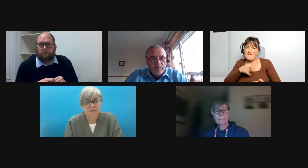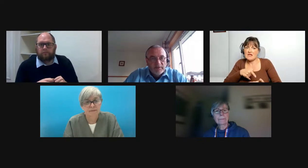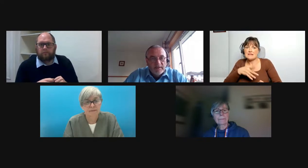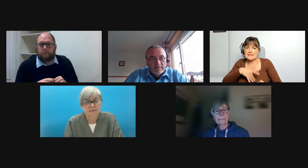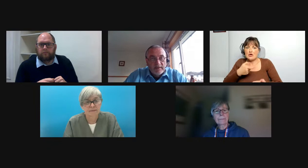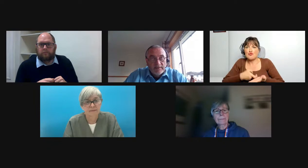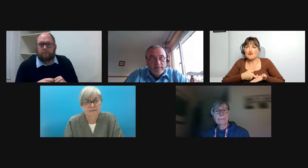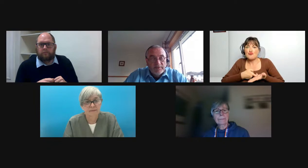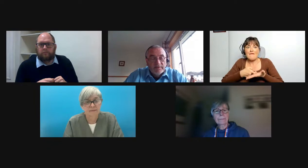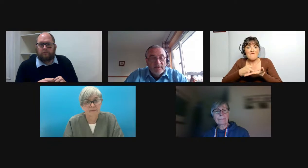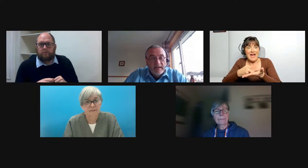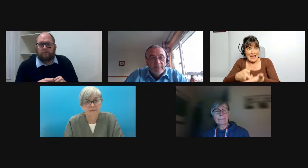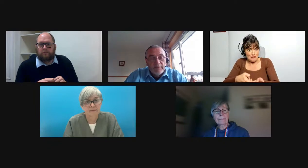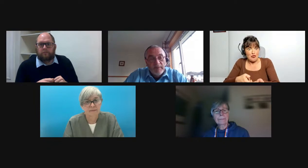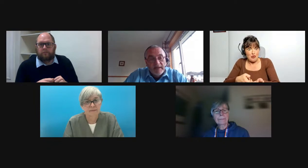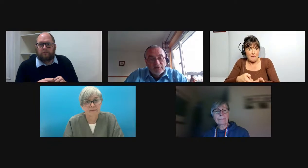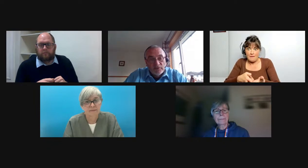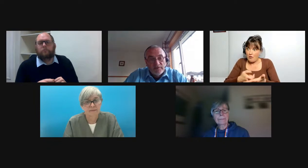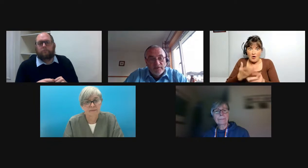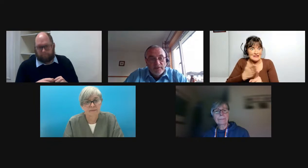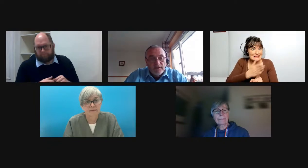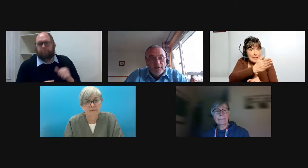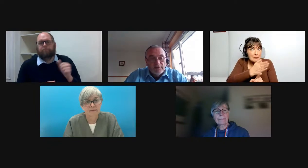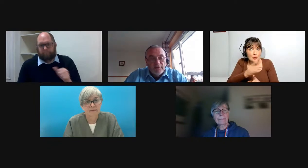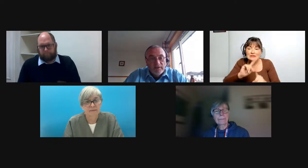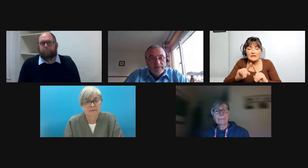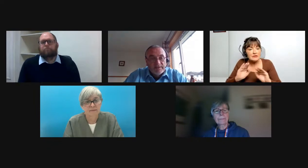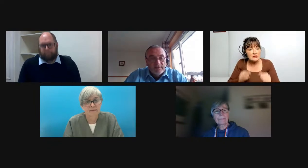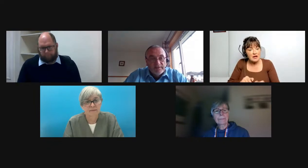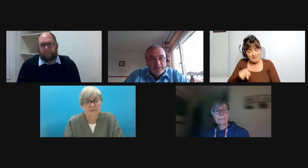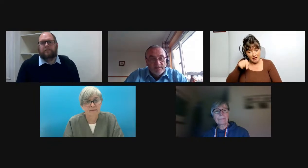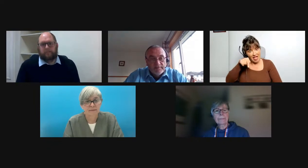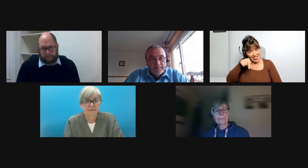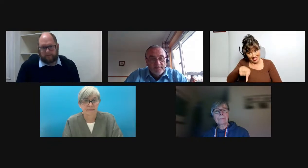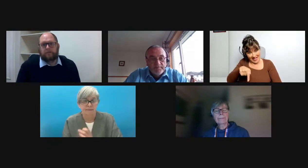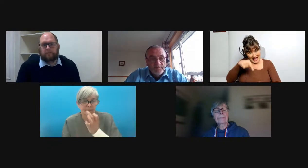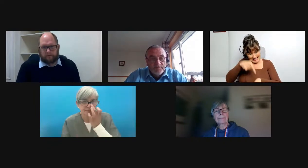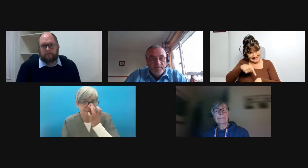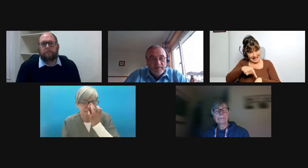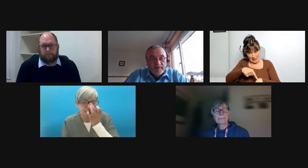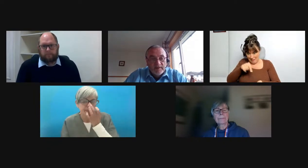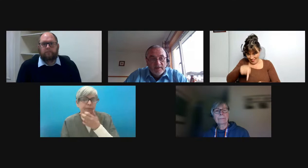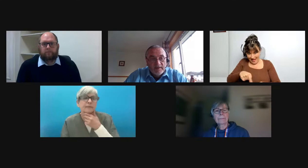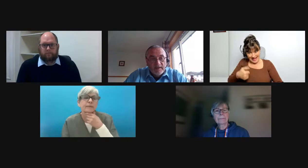an interpreter can be passed on to the other service.